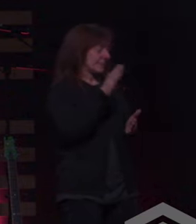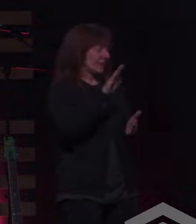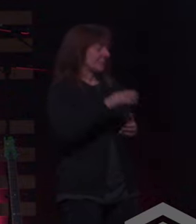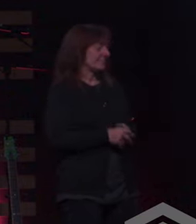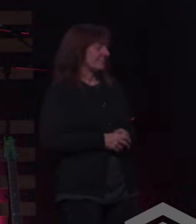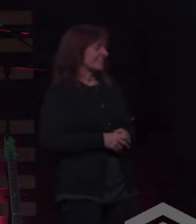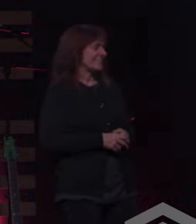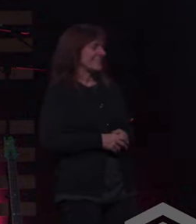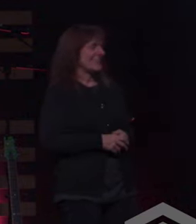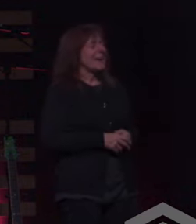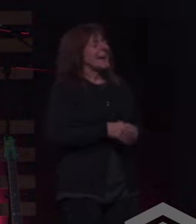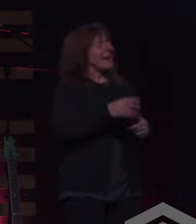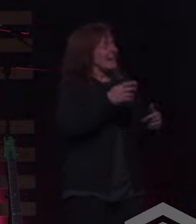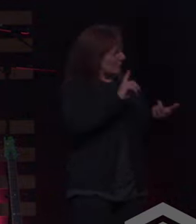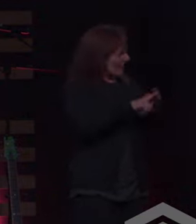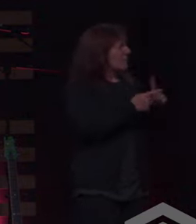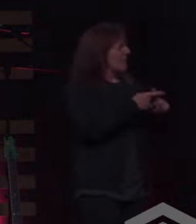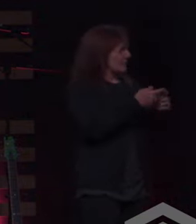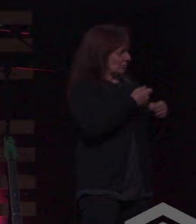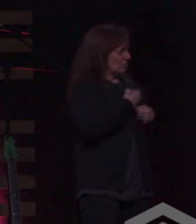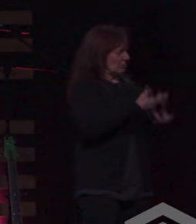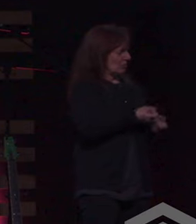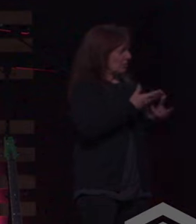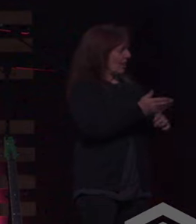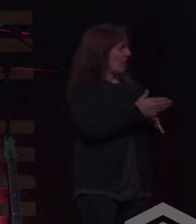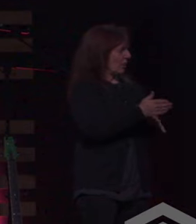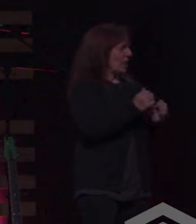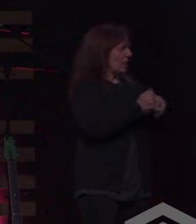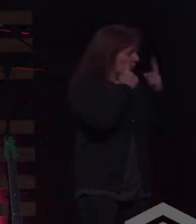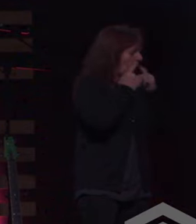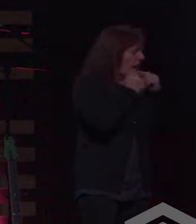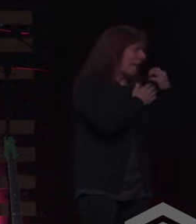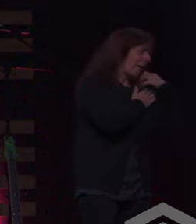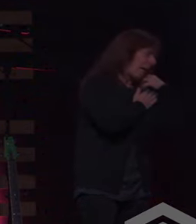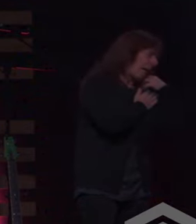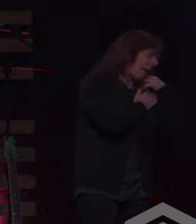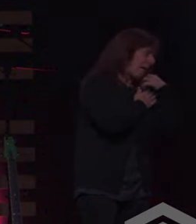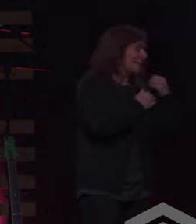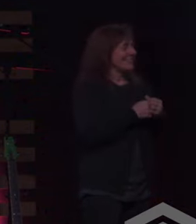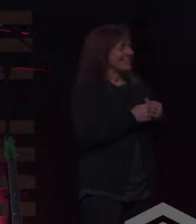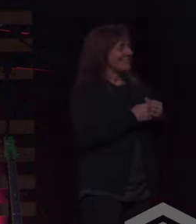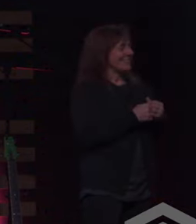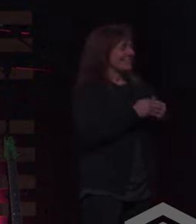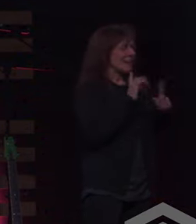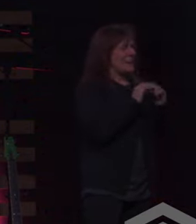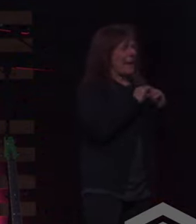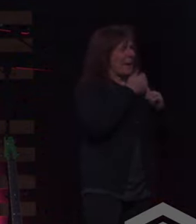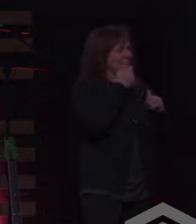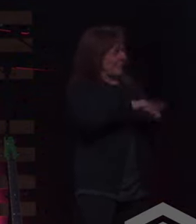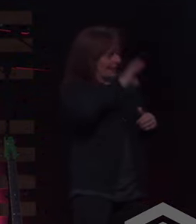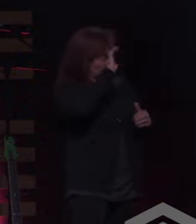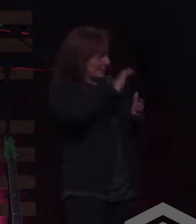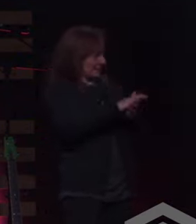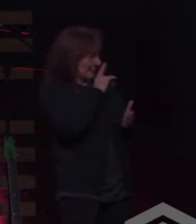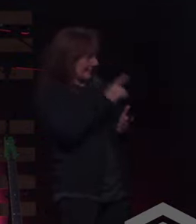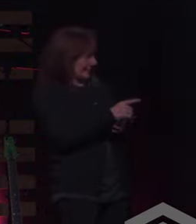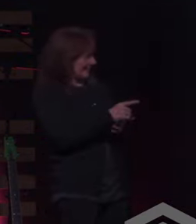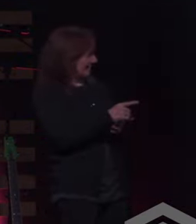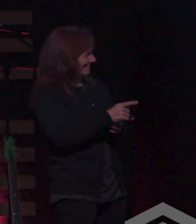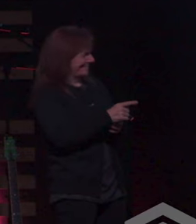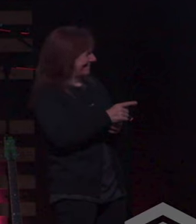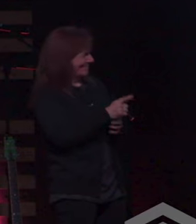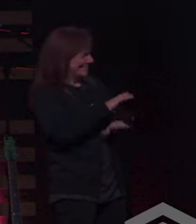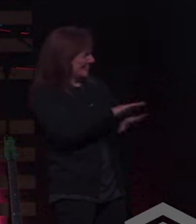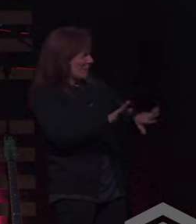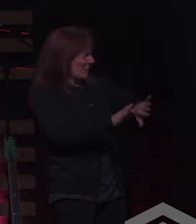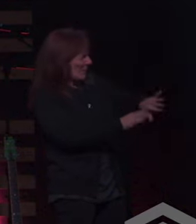Now, I'm not saying don't have friends that you share stuff with, but you know what I'm talking about. Get these gangs together, talk about how bad your husbands are. It's no wonder divorce is so